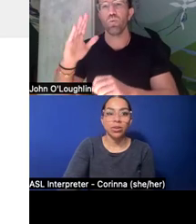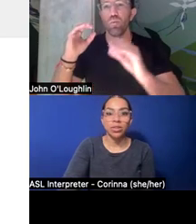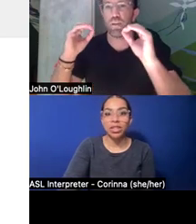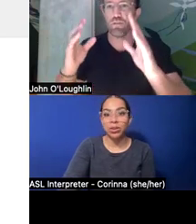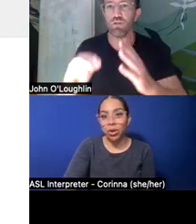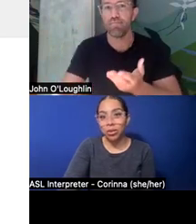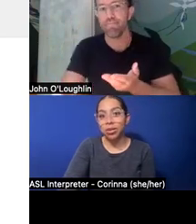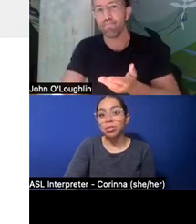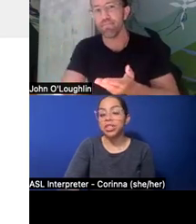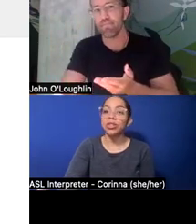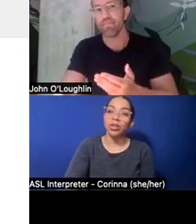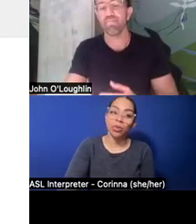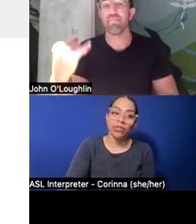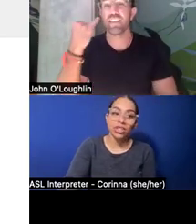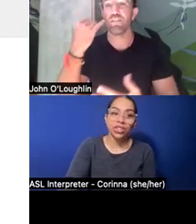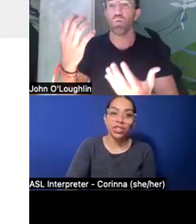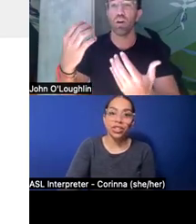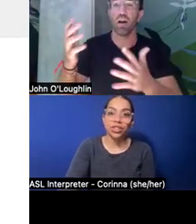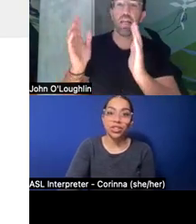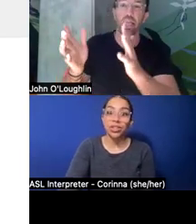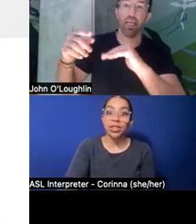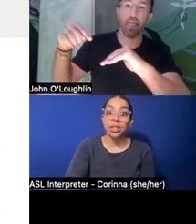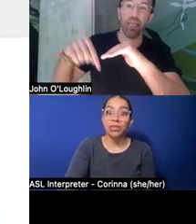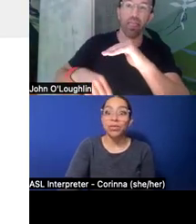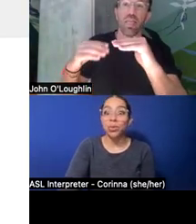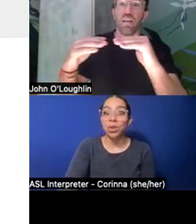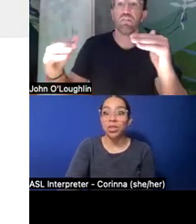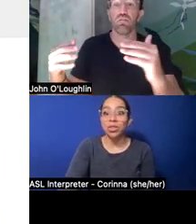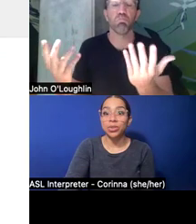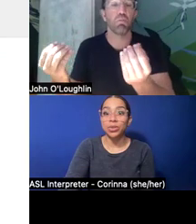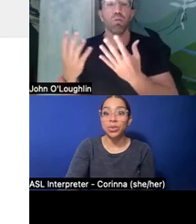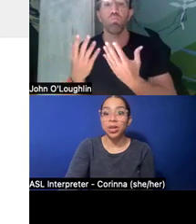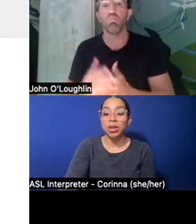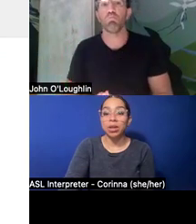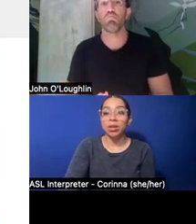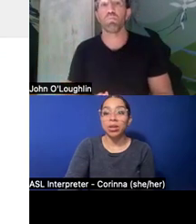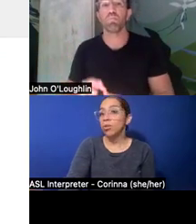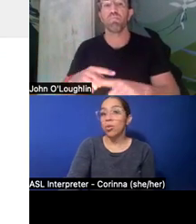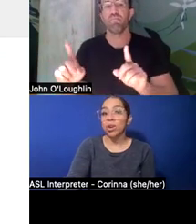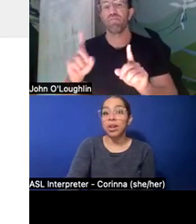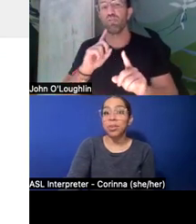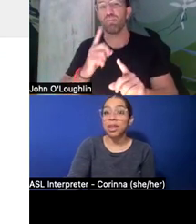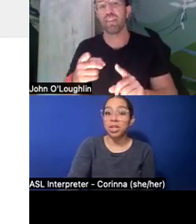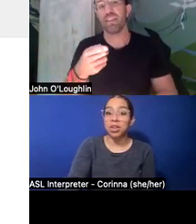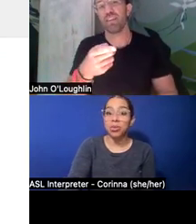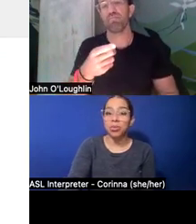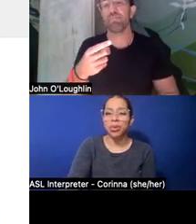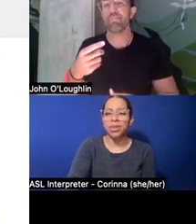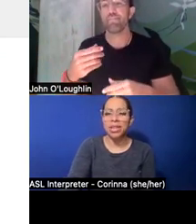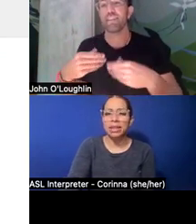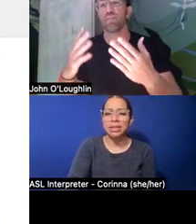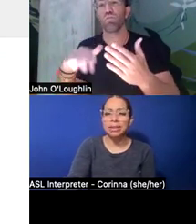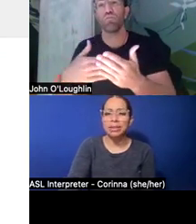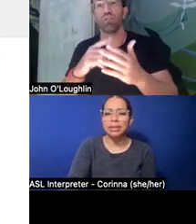So now you'll see the welcome, get to know your professor. If you want to go more in depth, let me know.